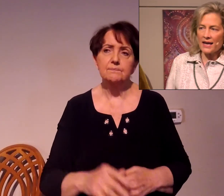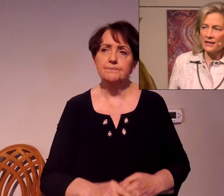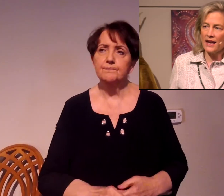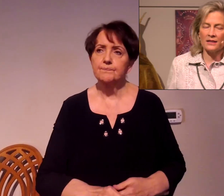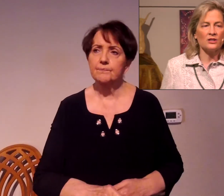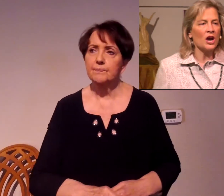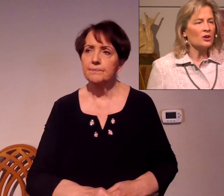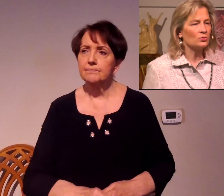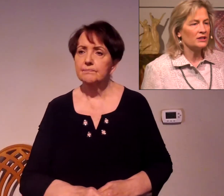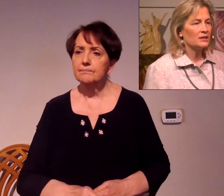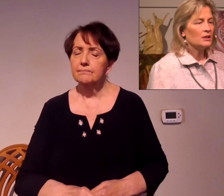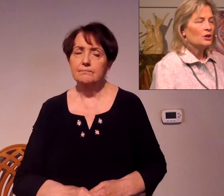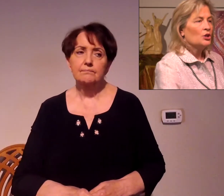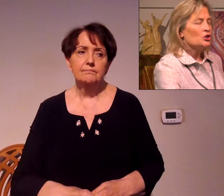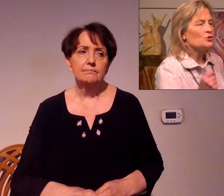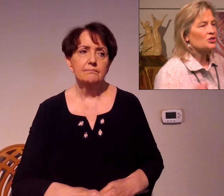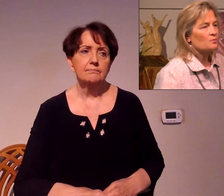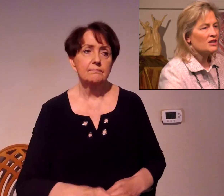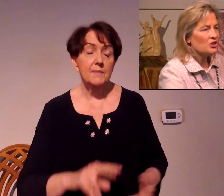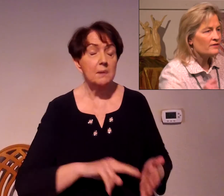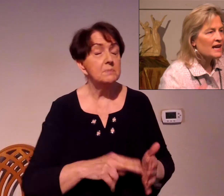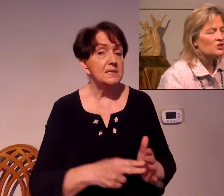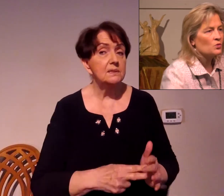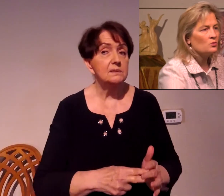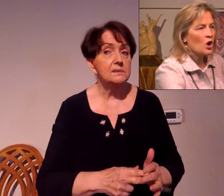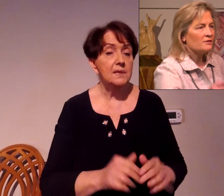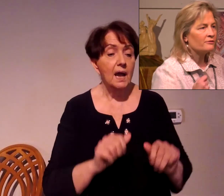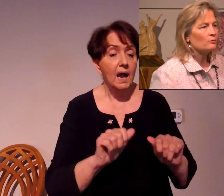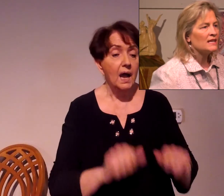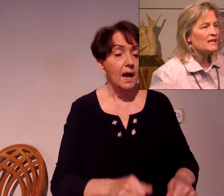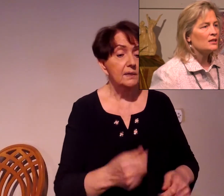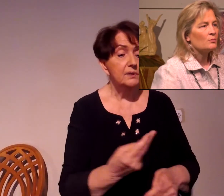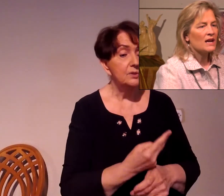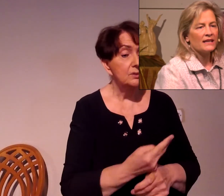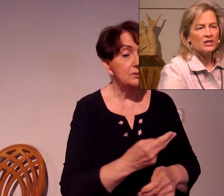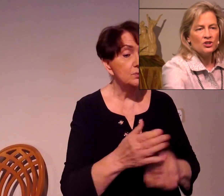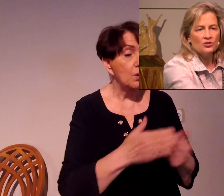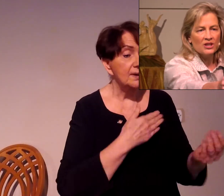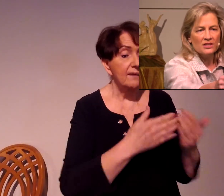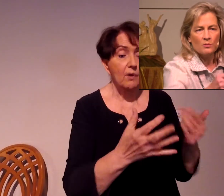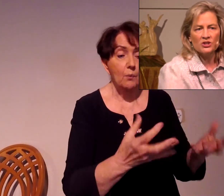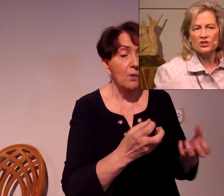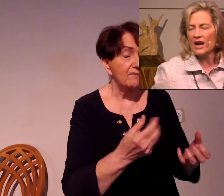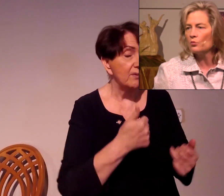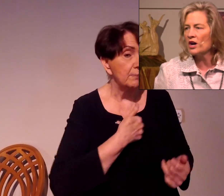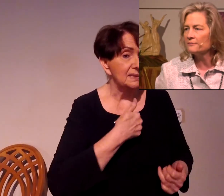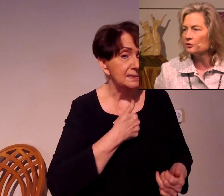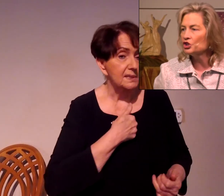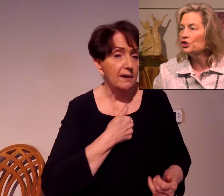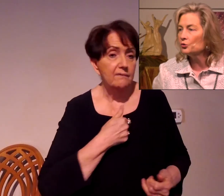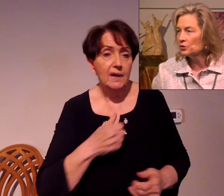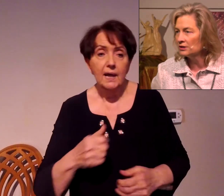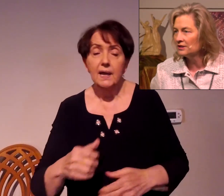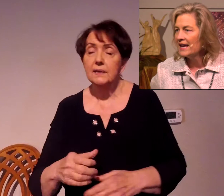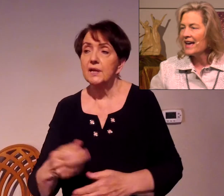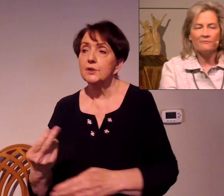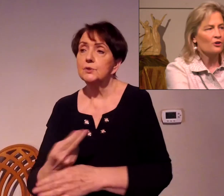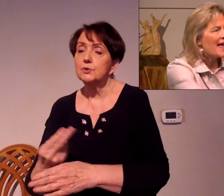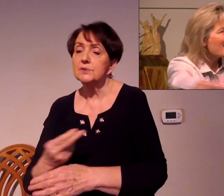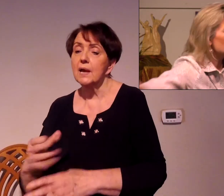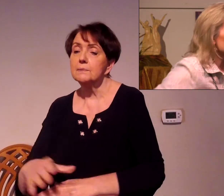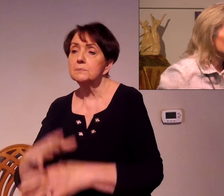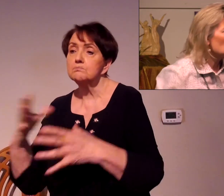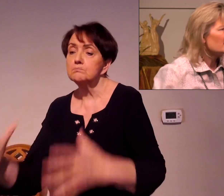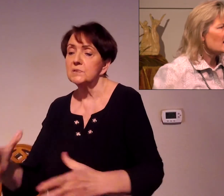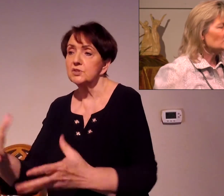that I can not only use as much of it as we want for me, but I can use it as much as I want for you and